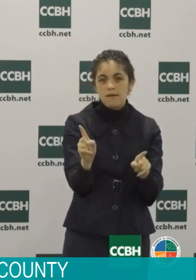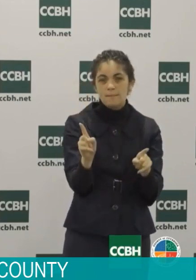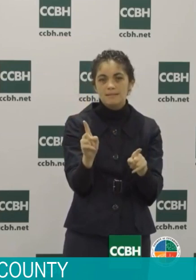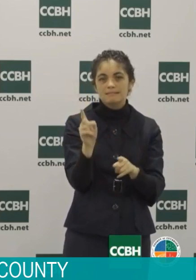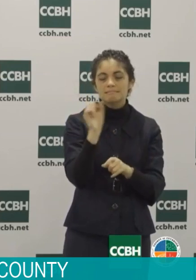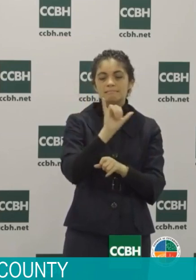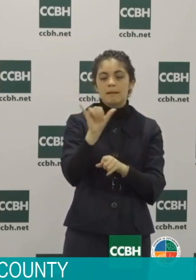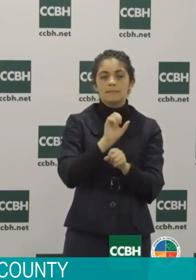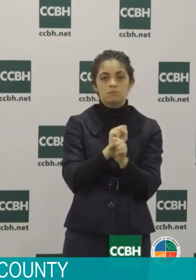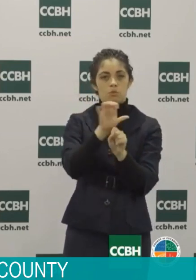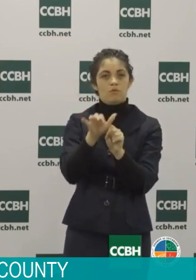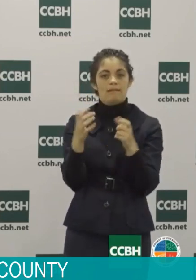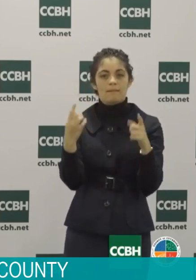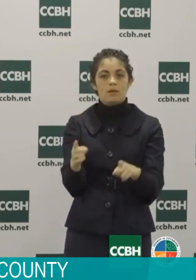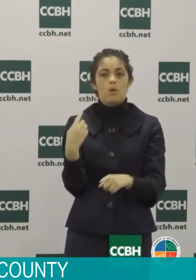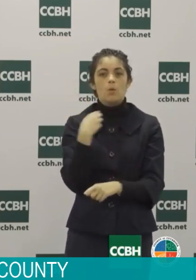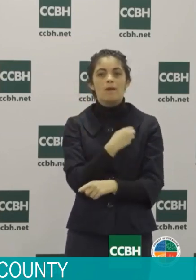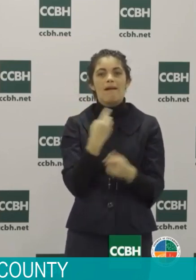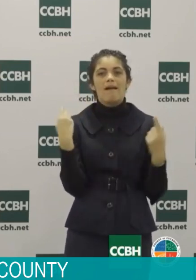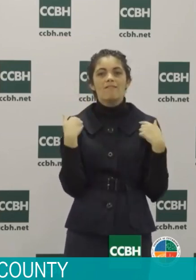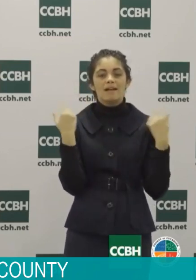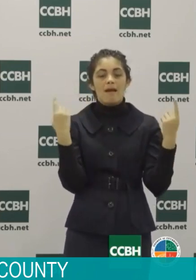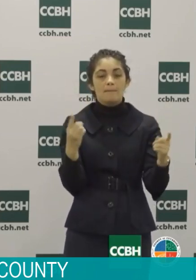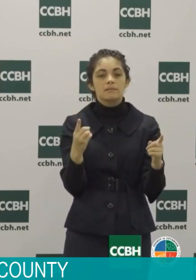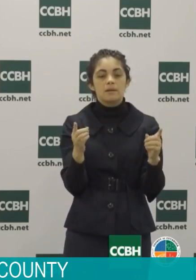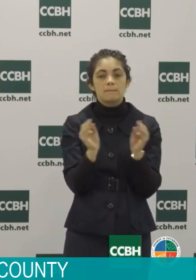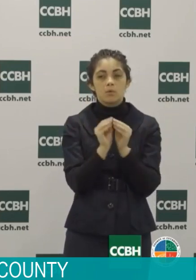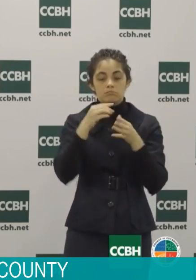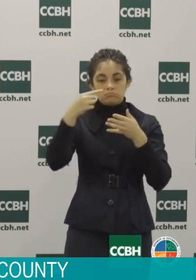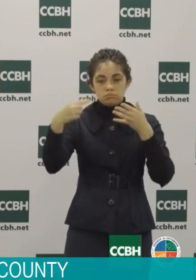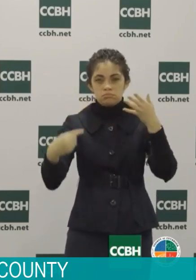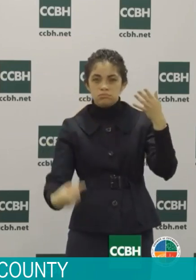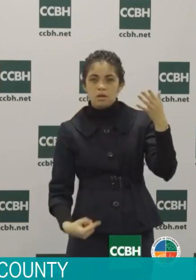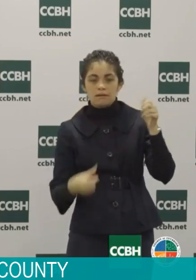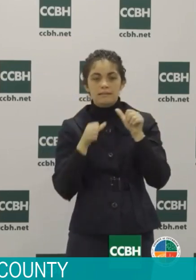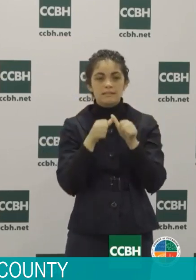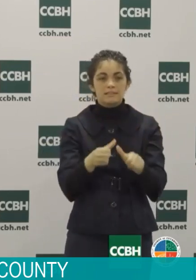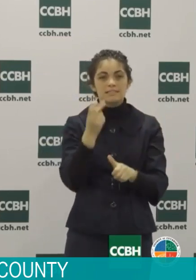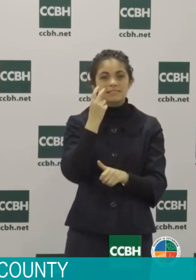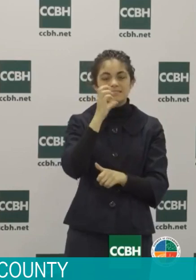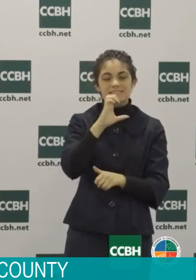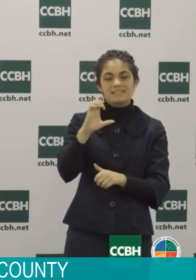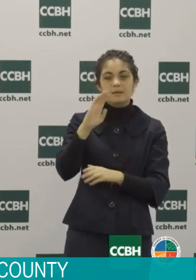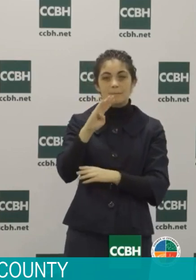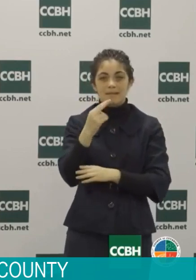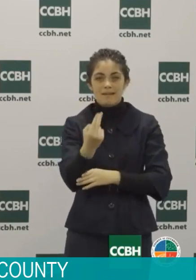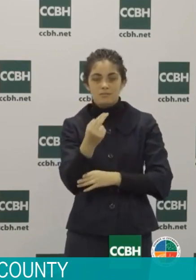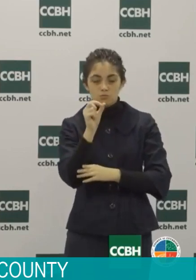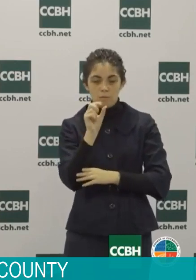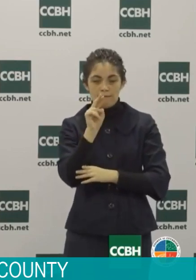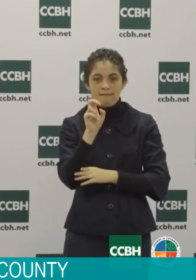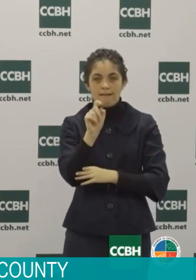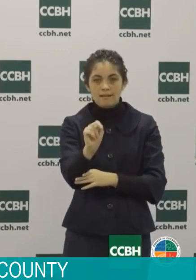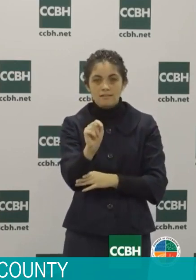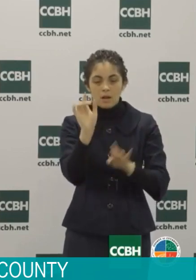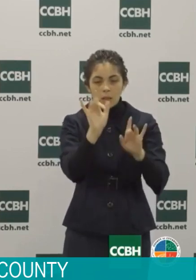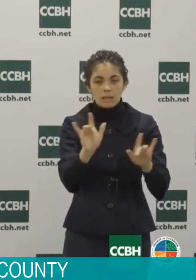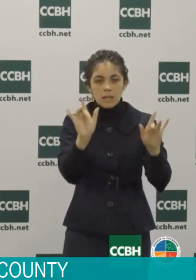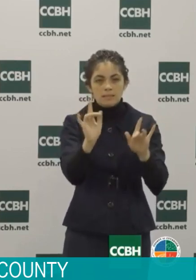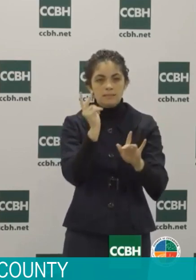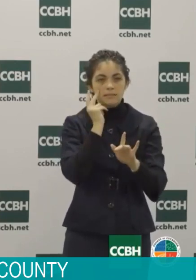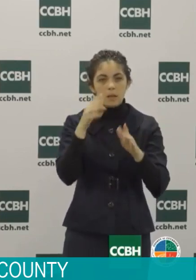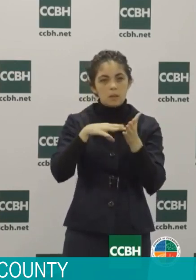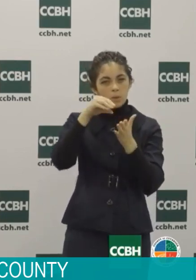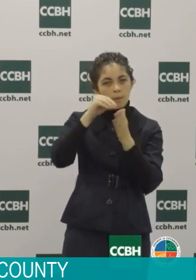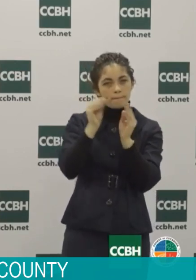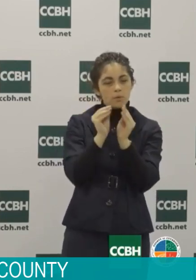like COVID-19. We do these things and much more. Please go to ccbh.net, our website, learn more about how